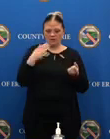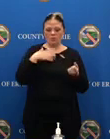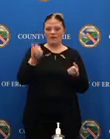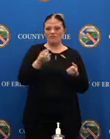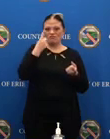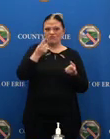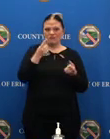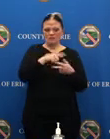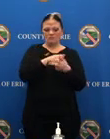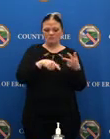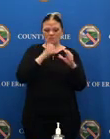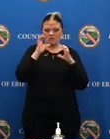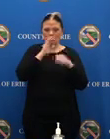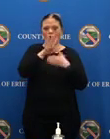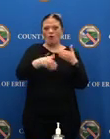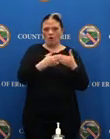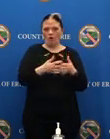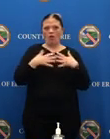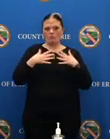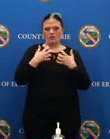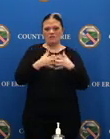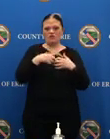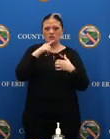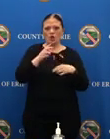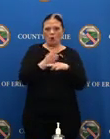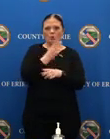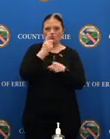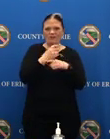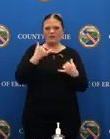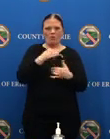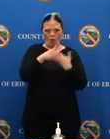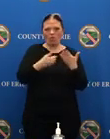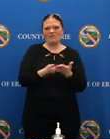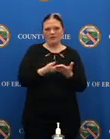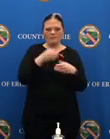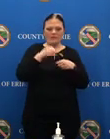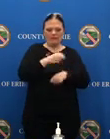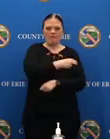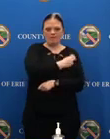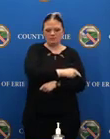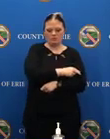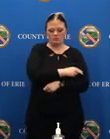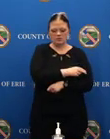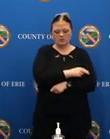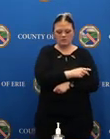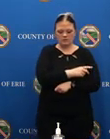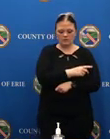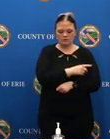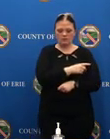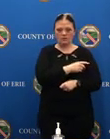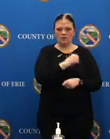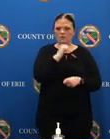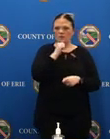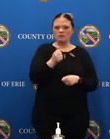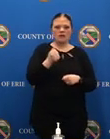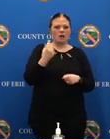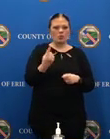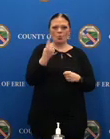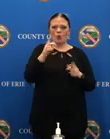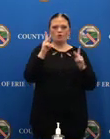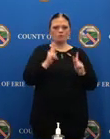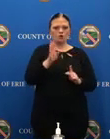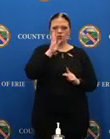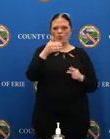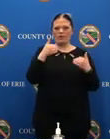on those conversations, that all of our ventilators are being used right now in the hospitals. There is not a single person who's going to have